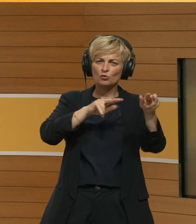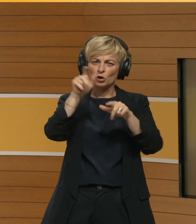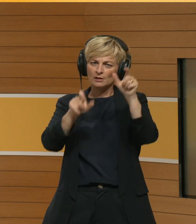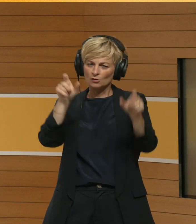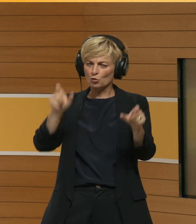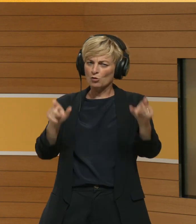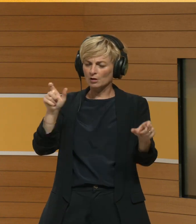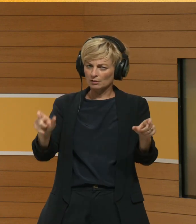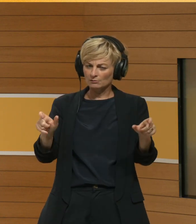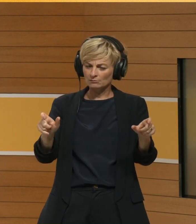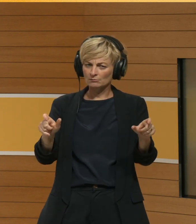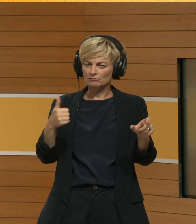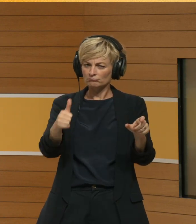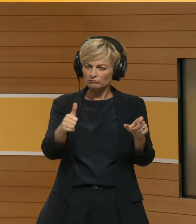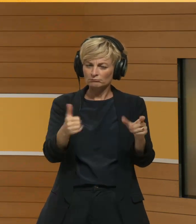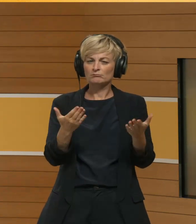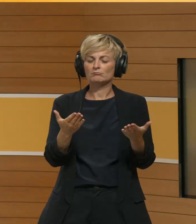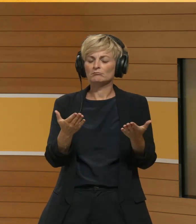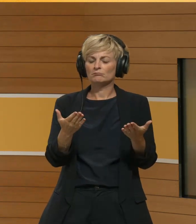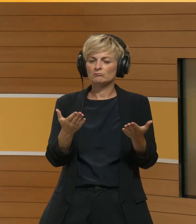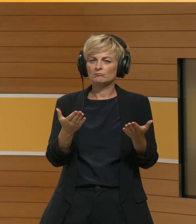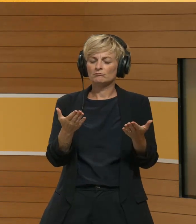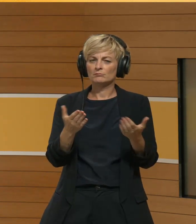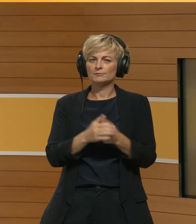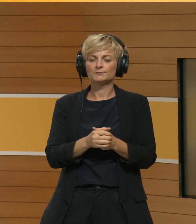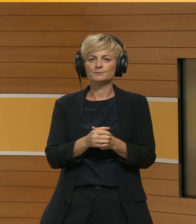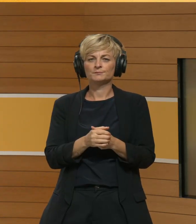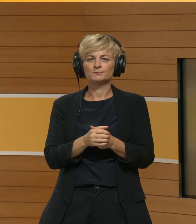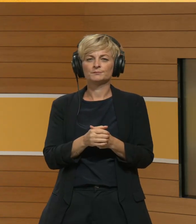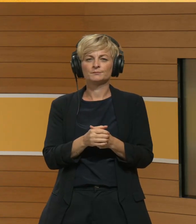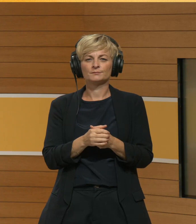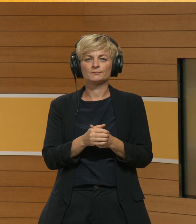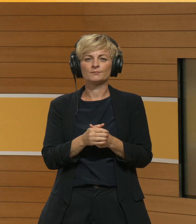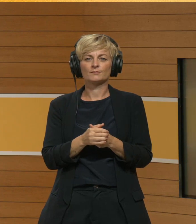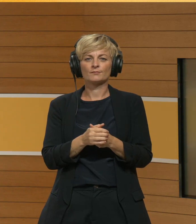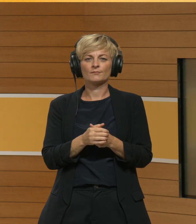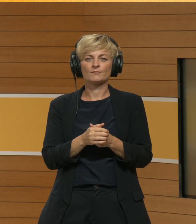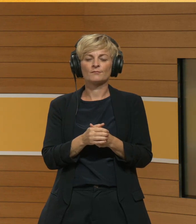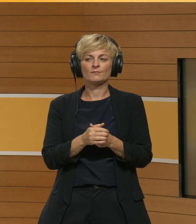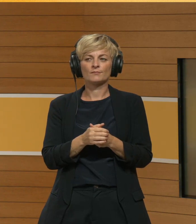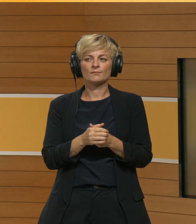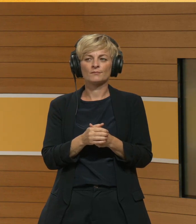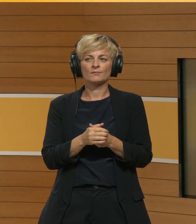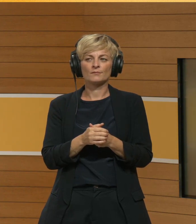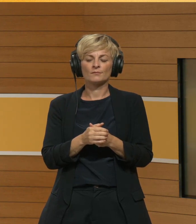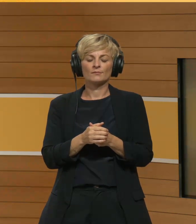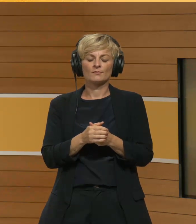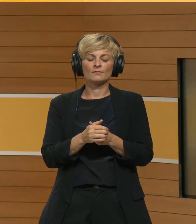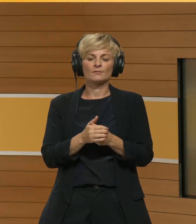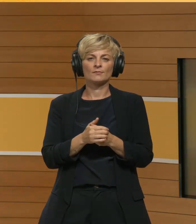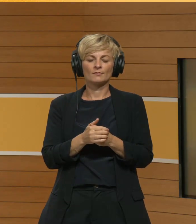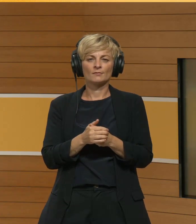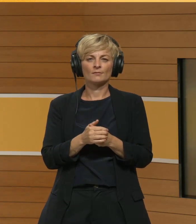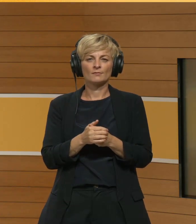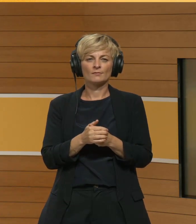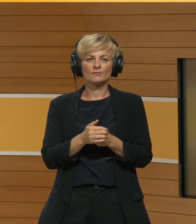the main who stand for their profession within the hospital for Magnet. 1 physician, 1 nurse, and 1 therapist.